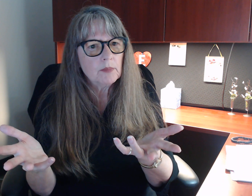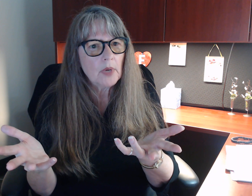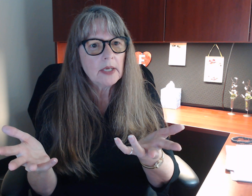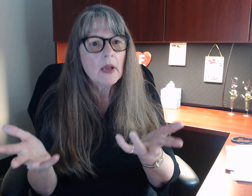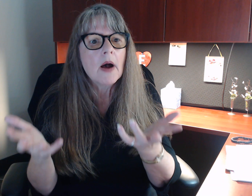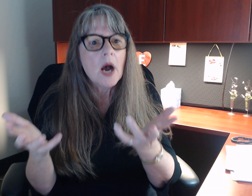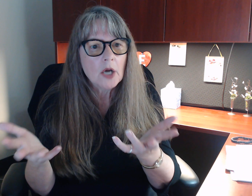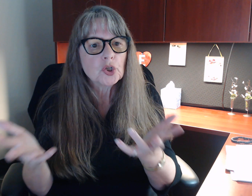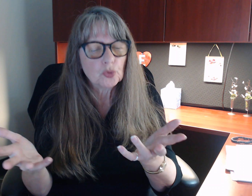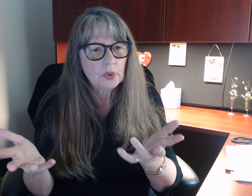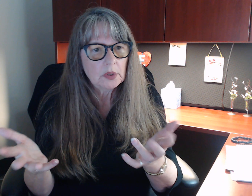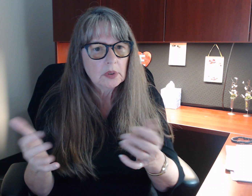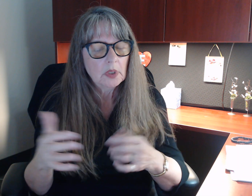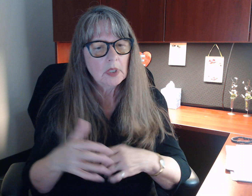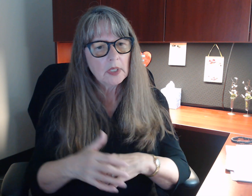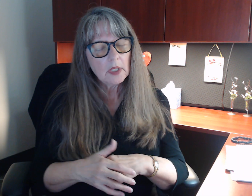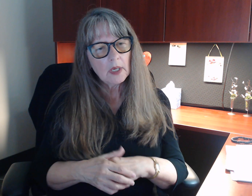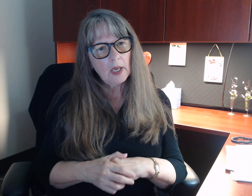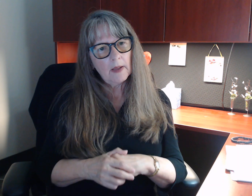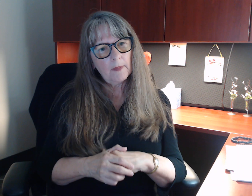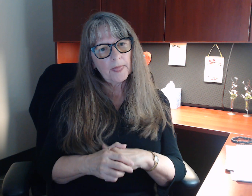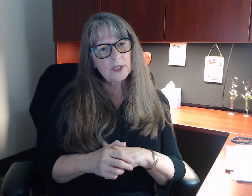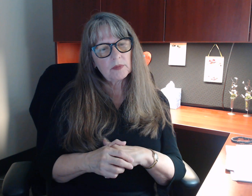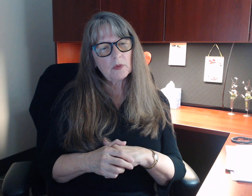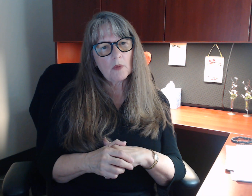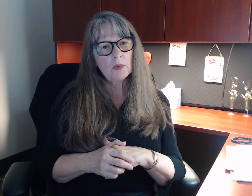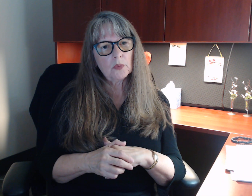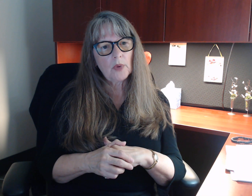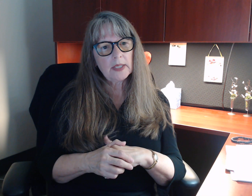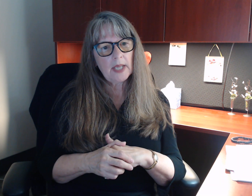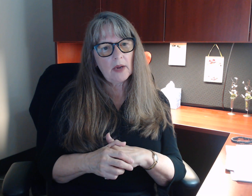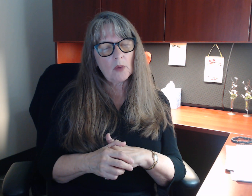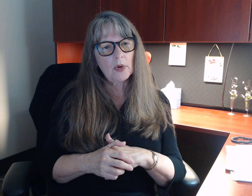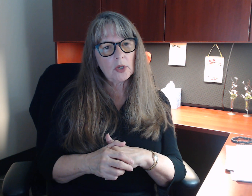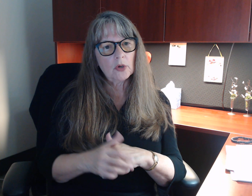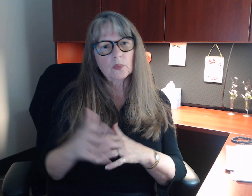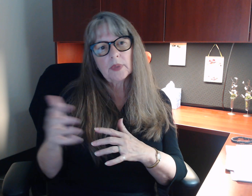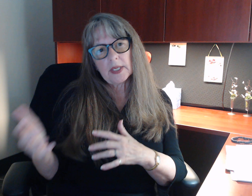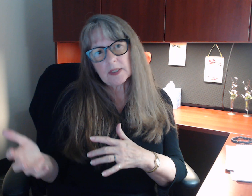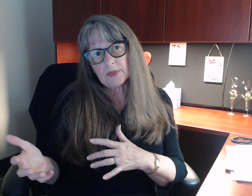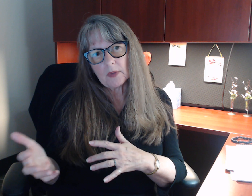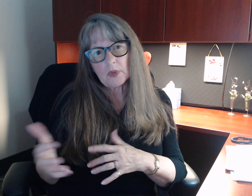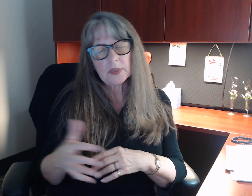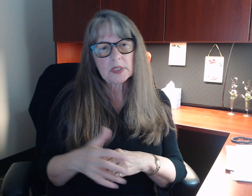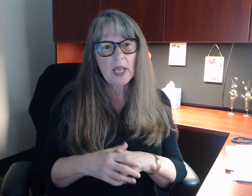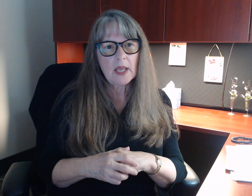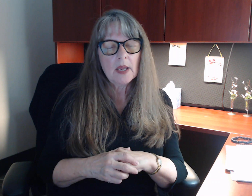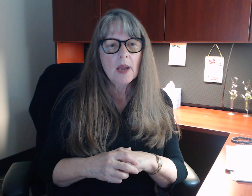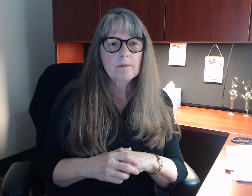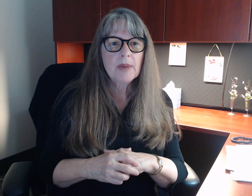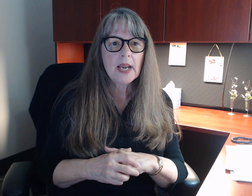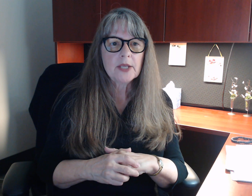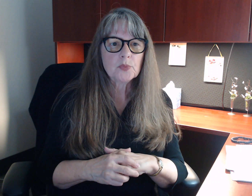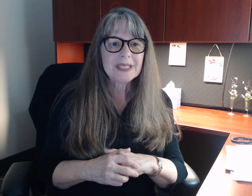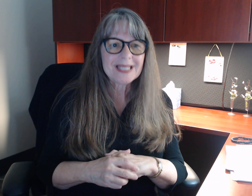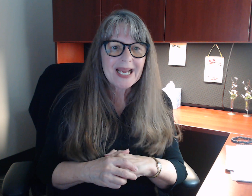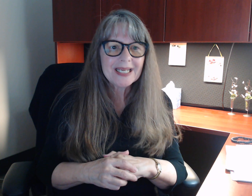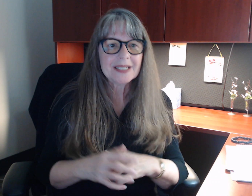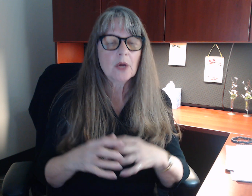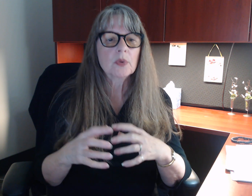right? Assure. That's something that we would write down. Or that's something that we would say. But as we sign it, it's